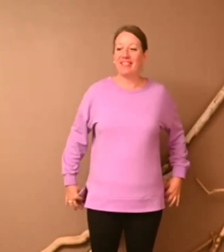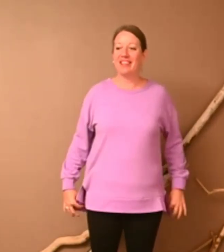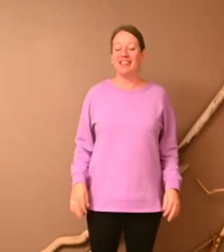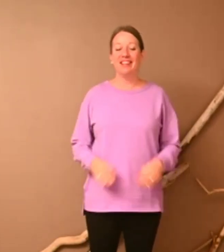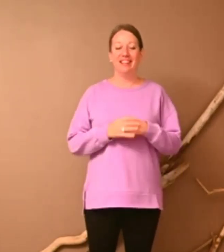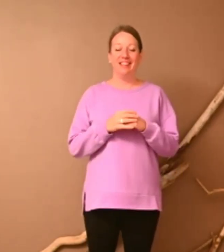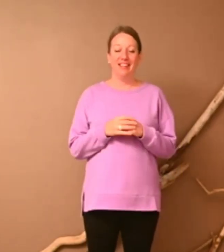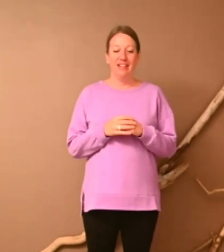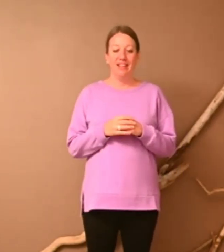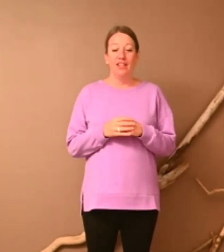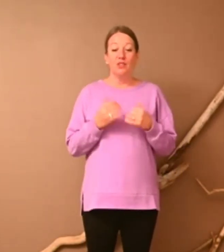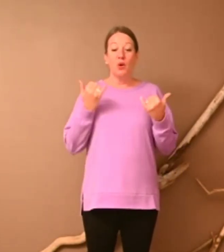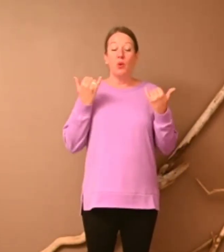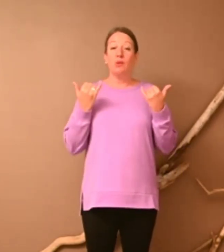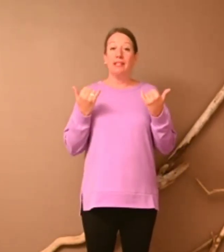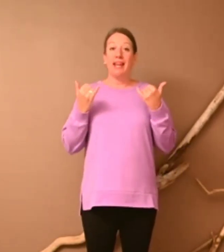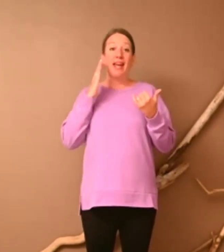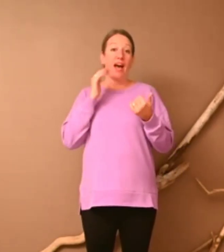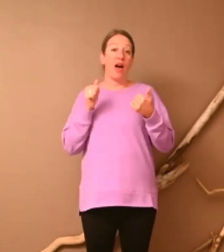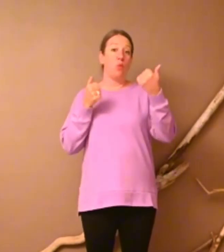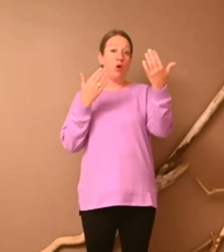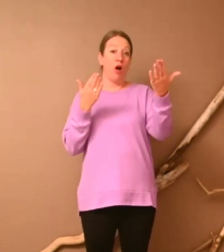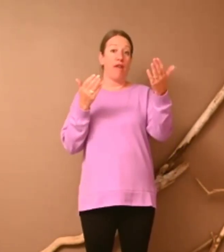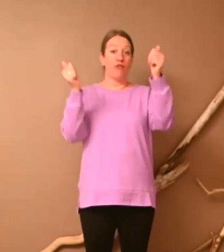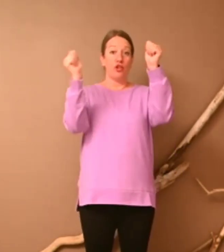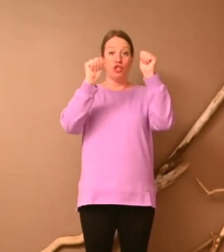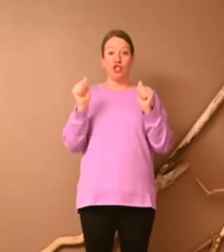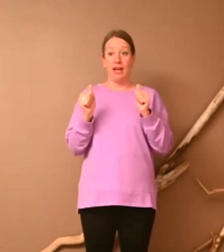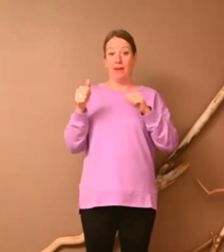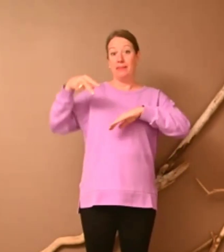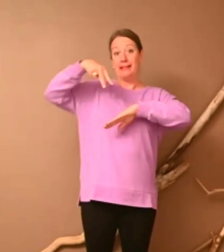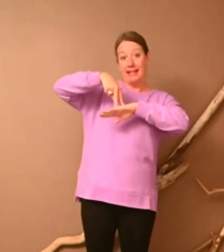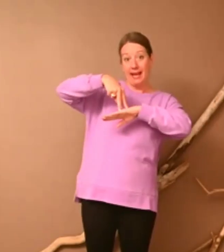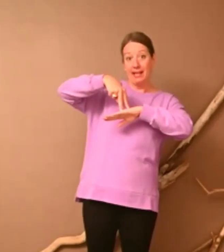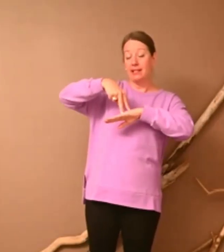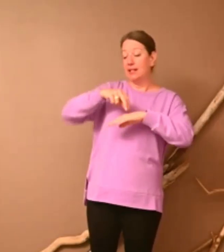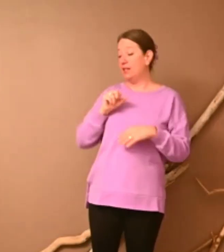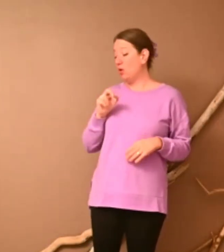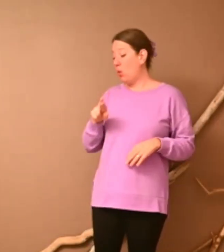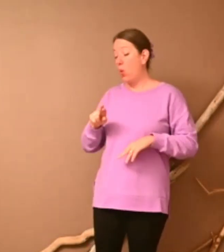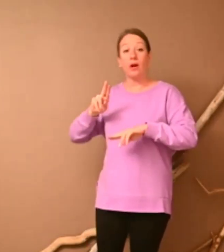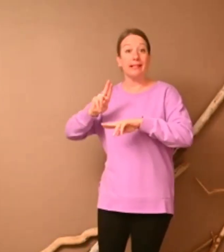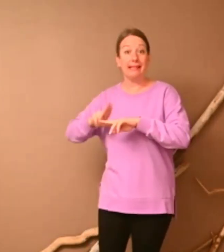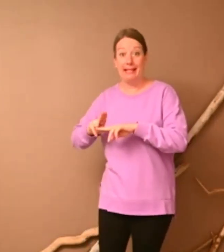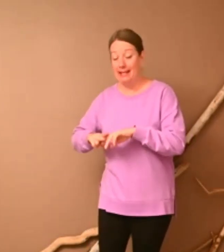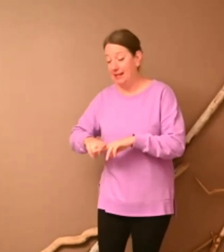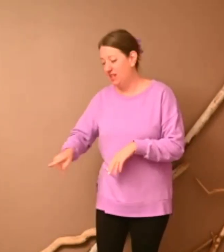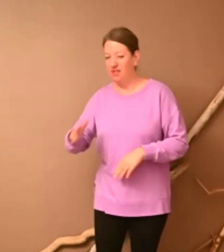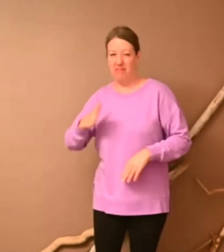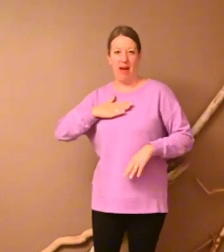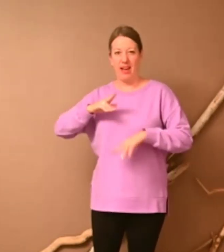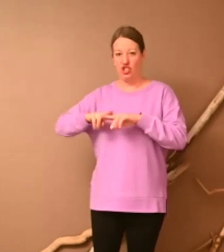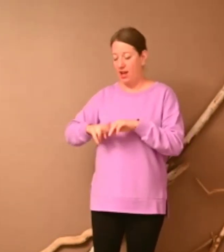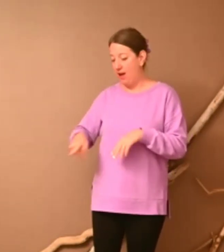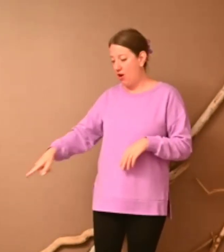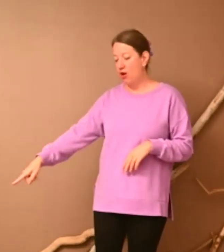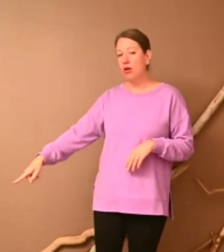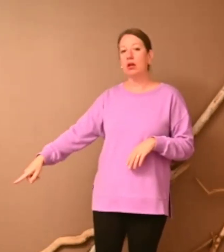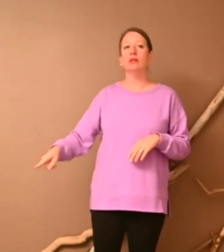entirely your choice how you move or don't move within practice. So I will offer some shapes standing